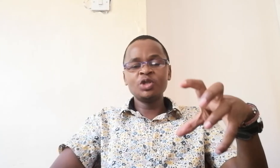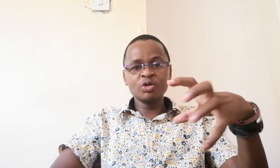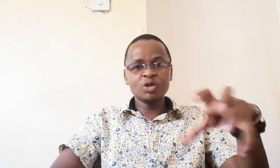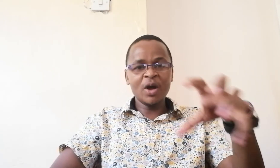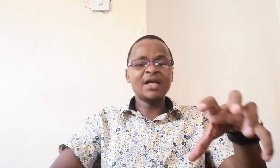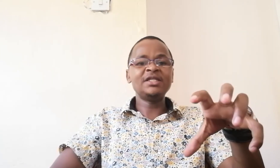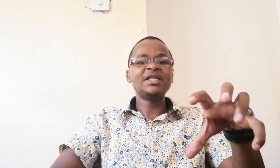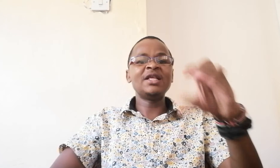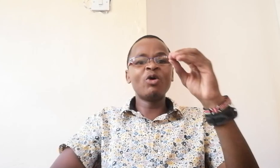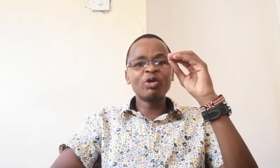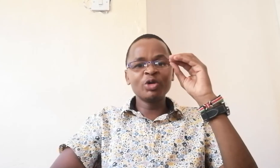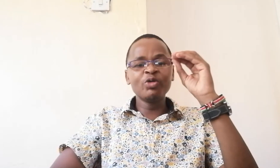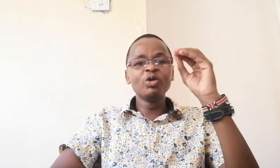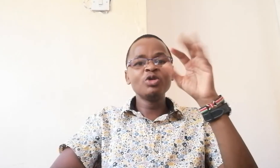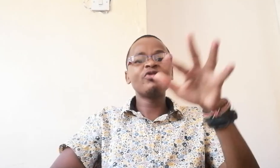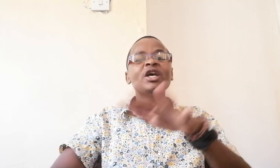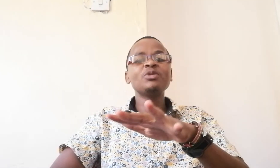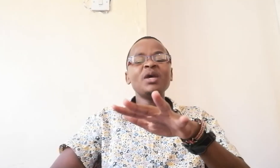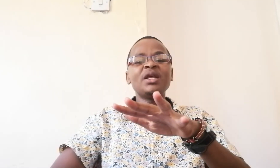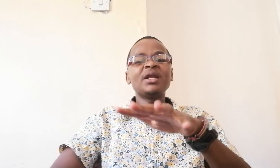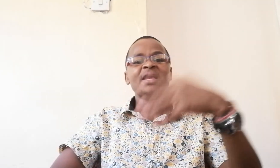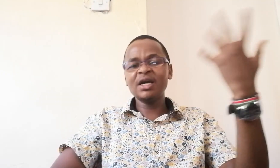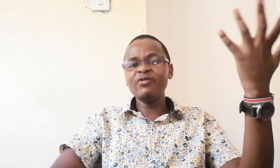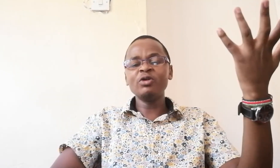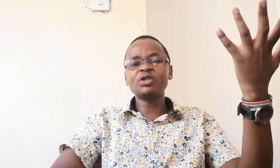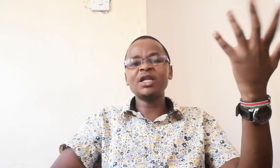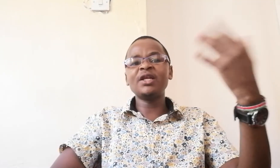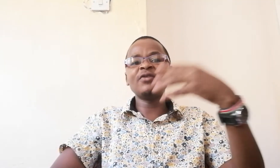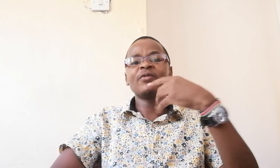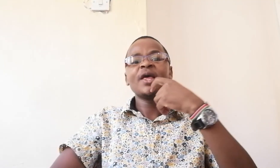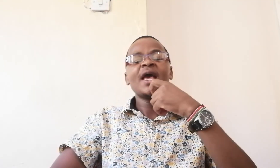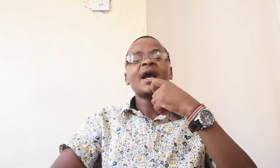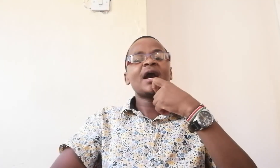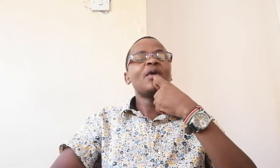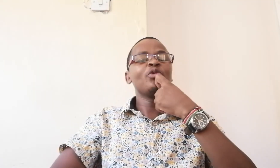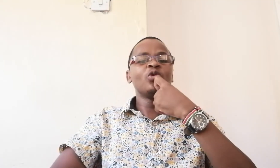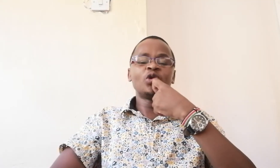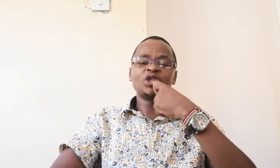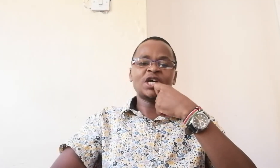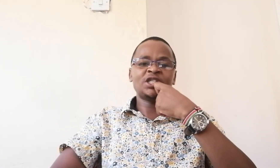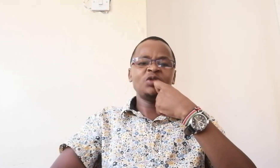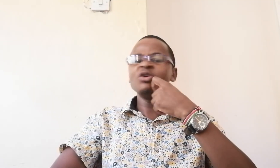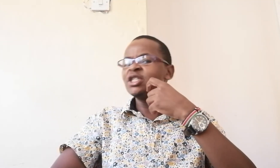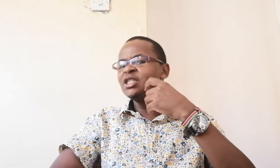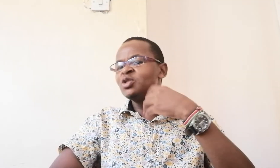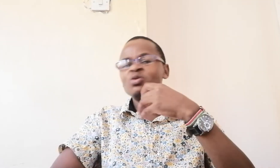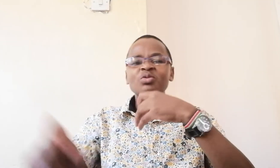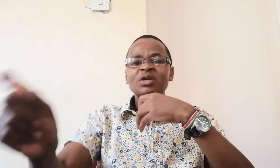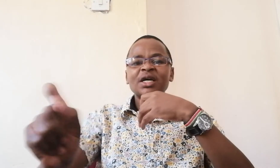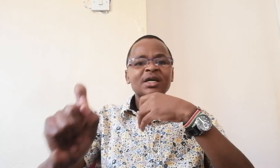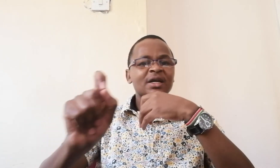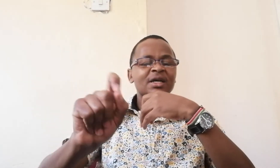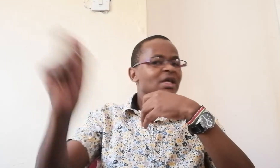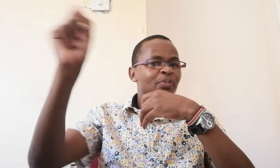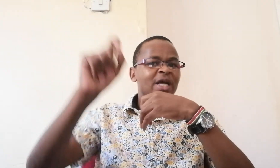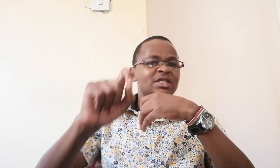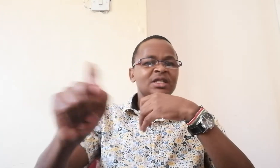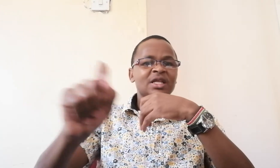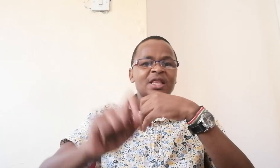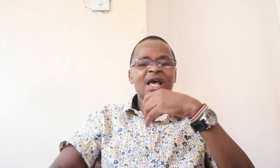those words, or you will use figure spelling. Like if you want to tell the deaf, come we go to church, you don't need to keep writing